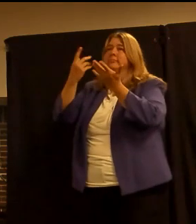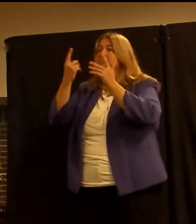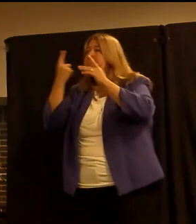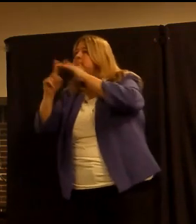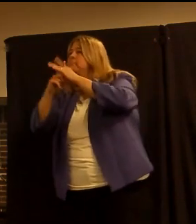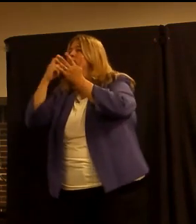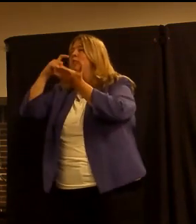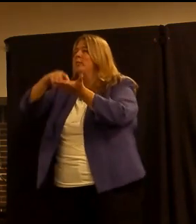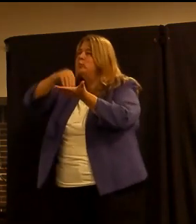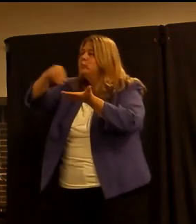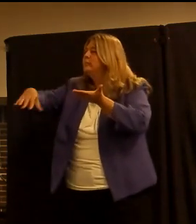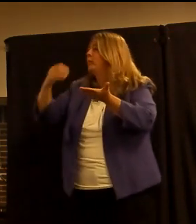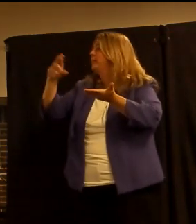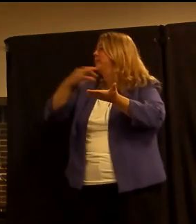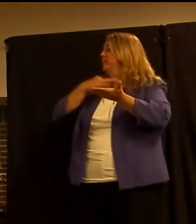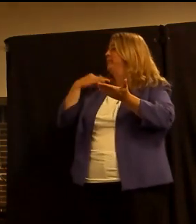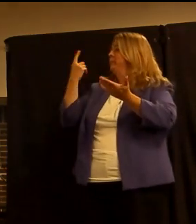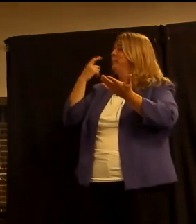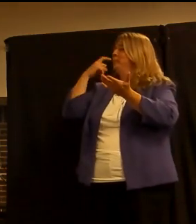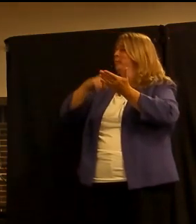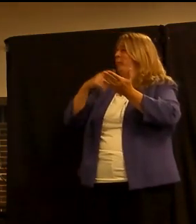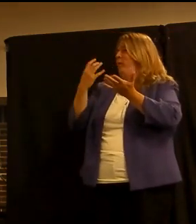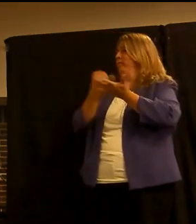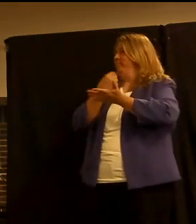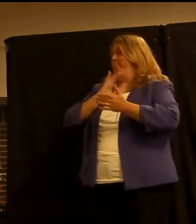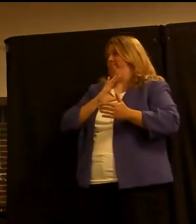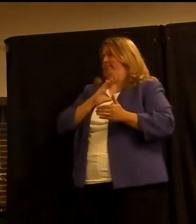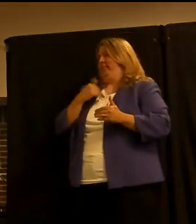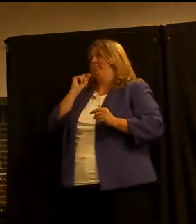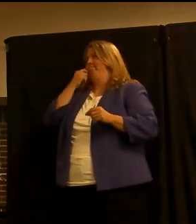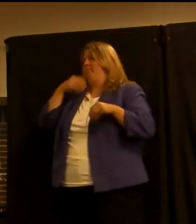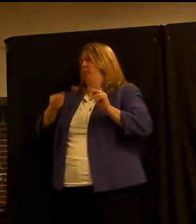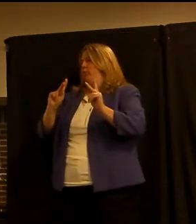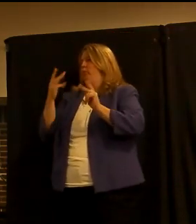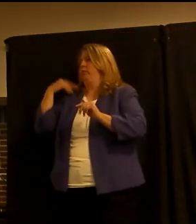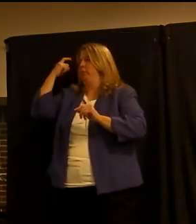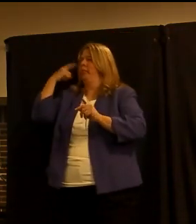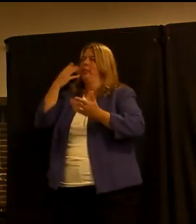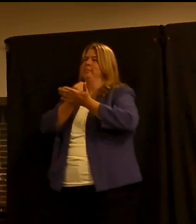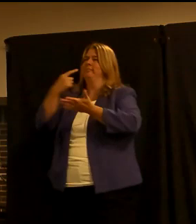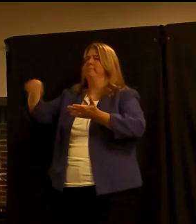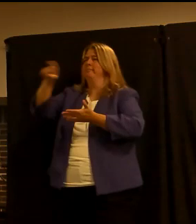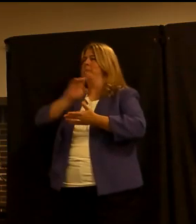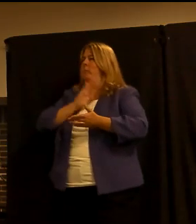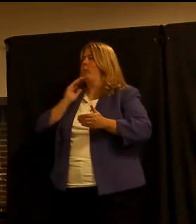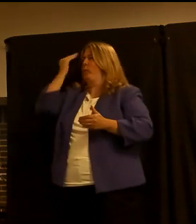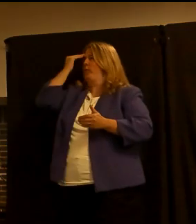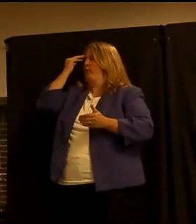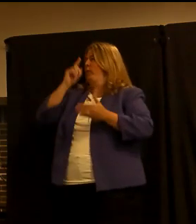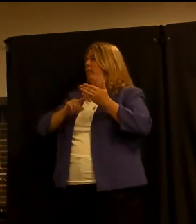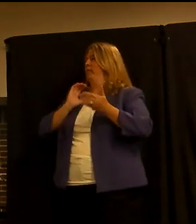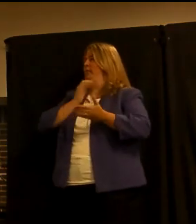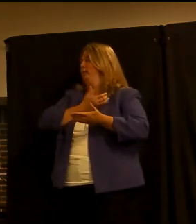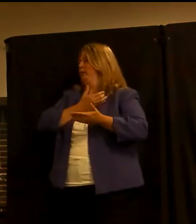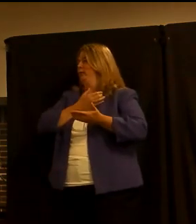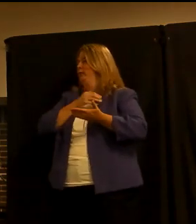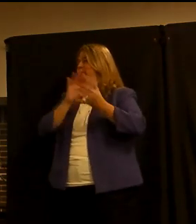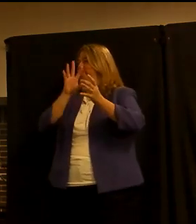As I mentioned, we'd like to recognize students month to month, and this is a great opportunity our students had this past